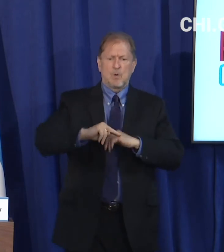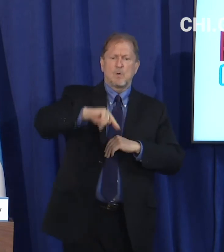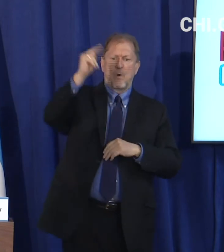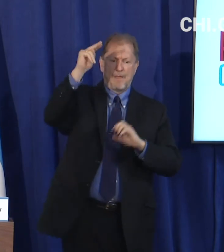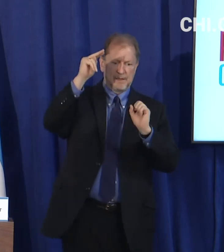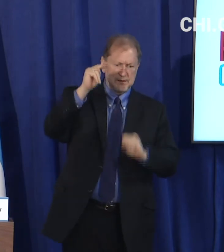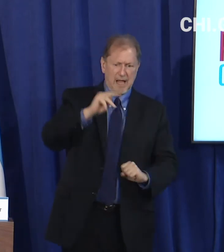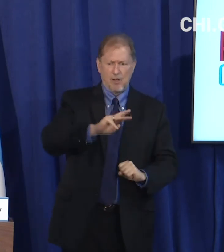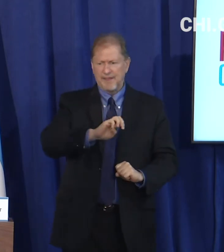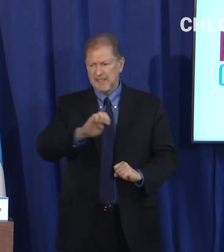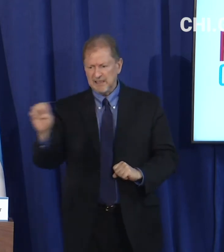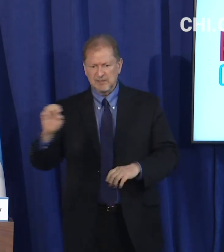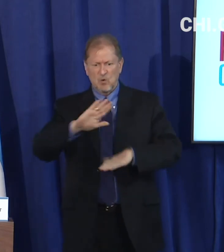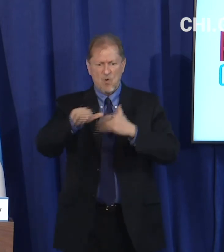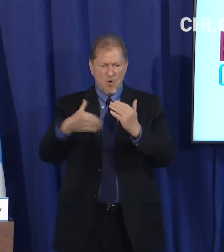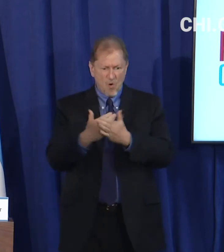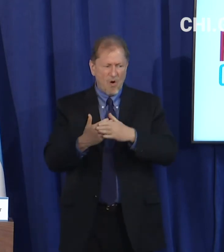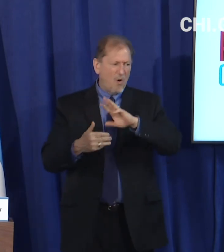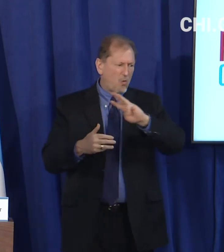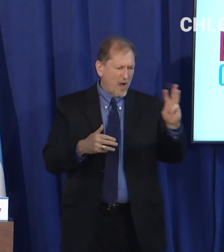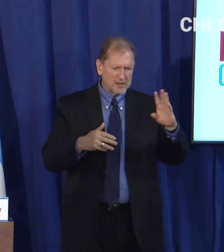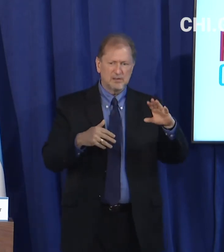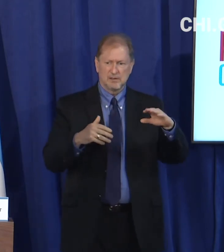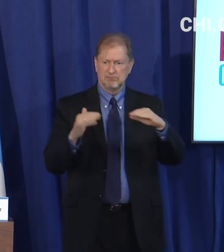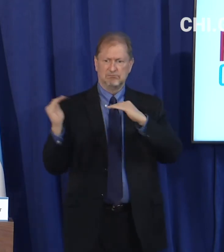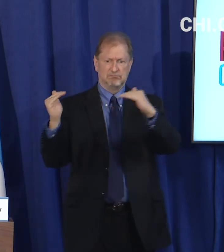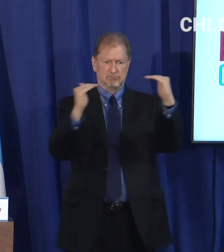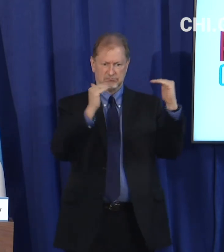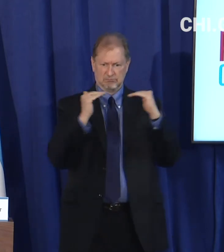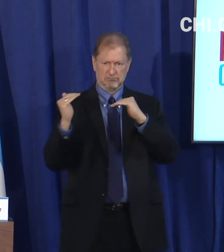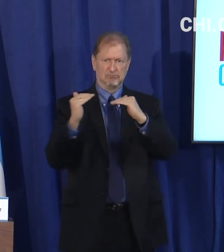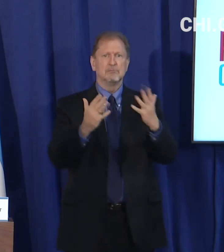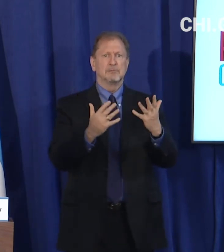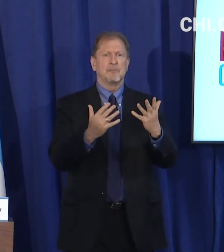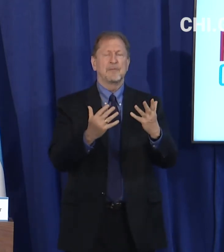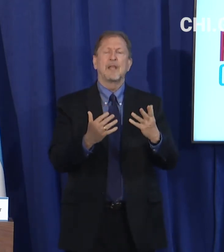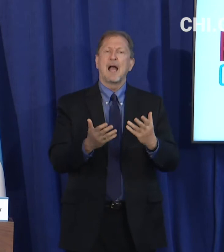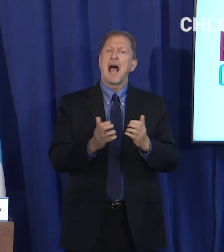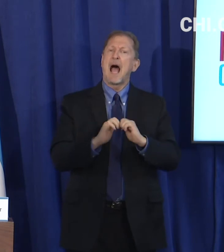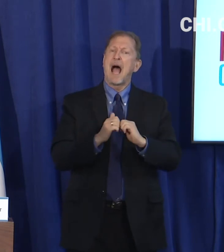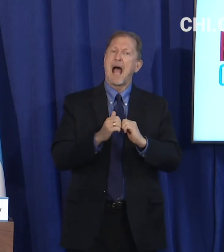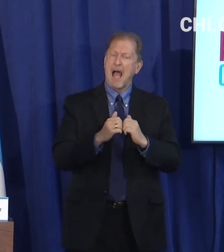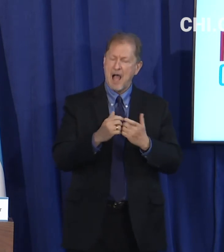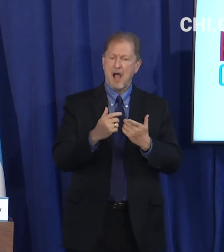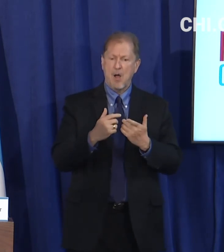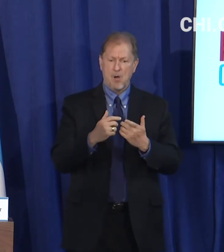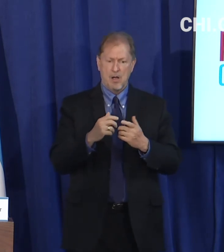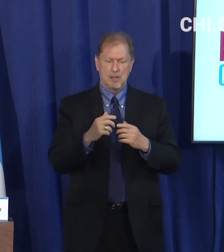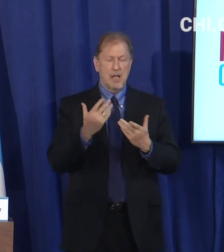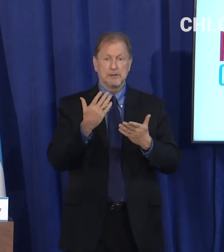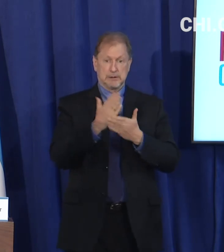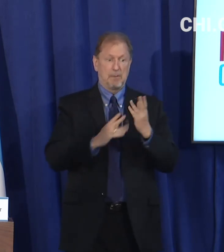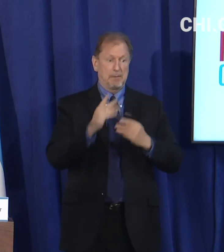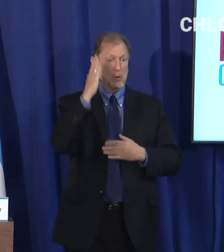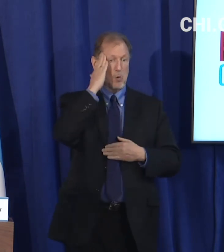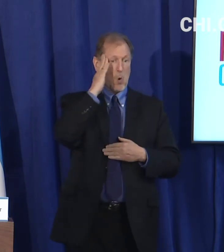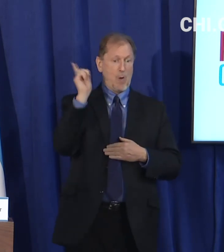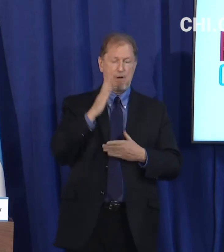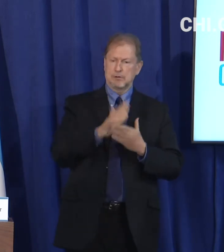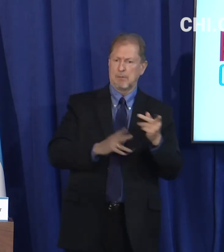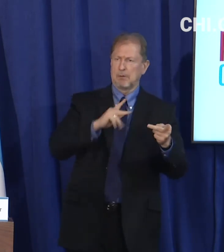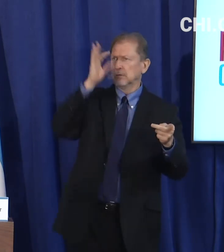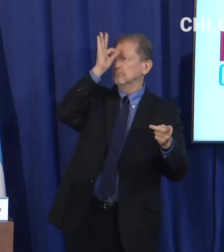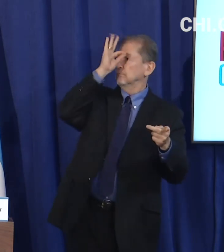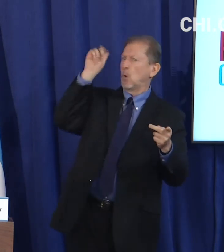just perhaps those with means to know and listen and hear all the information and know where to go? Yeah, absolutely.